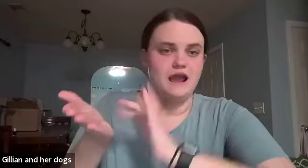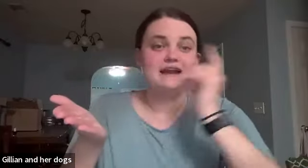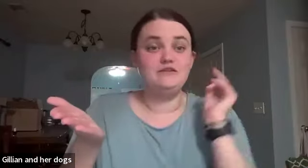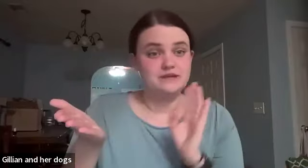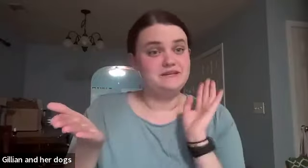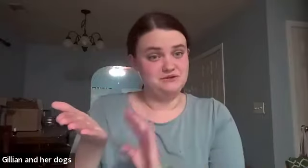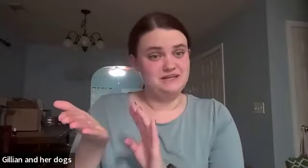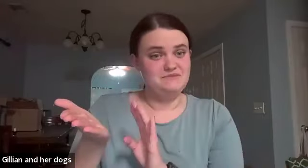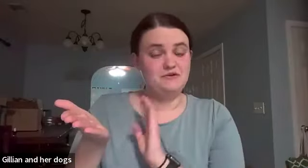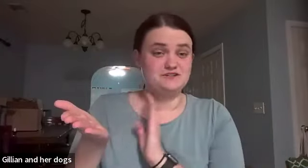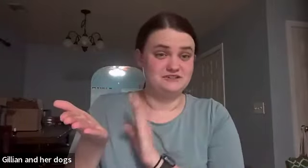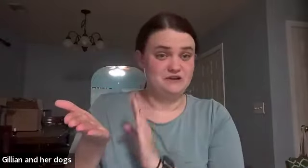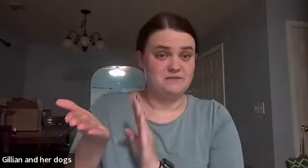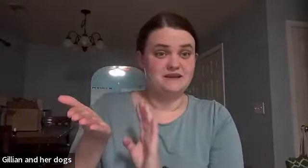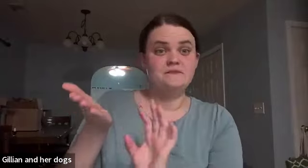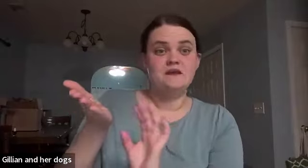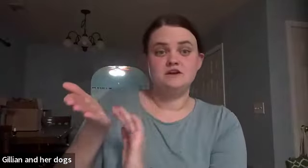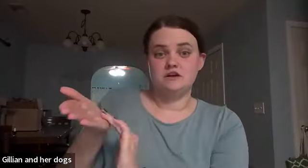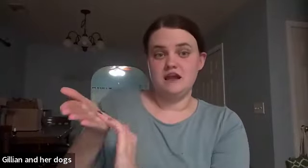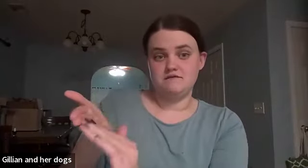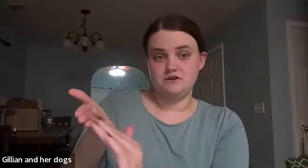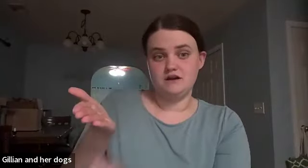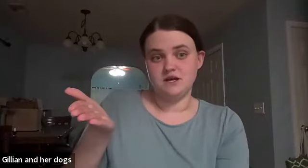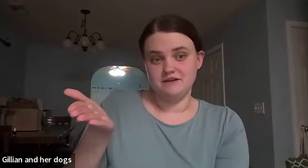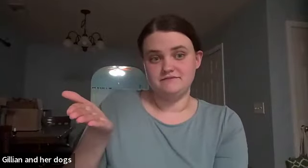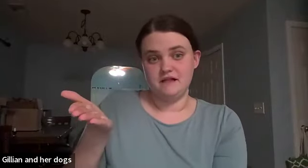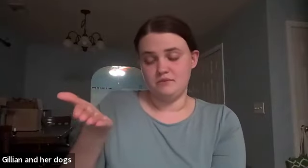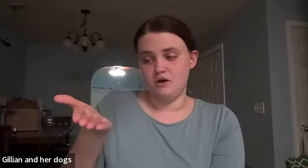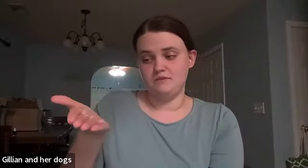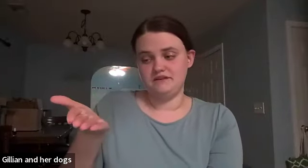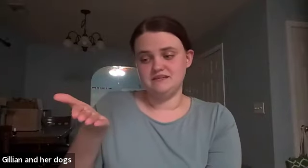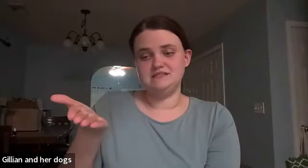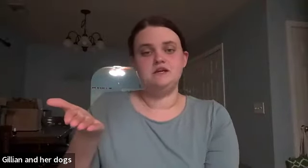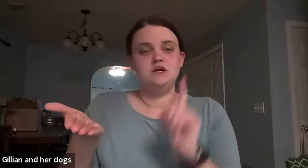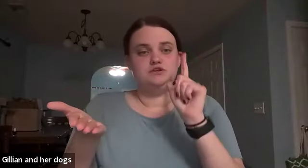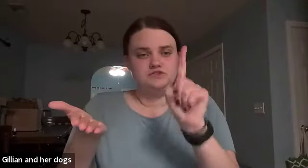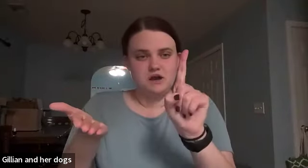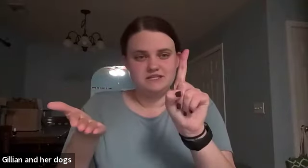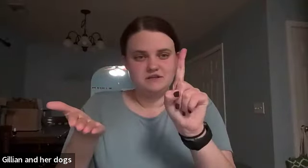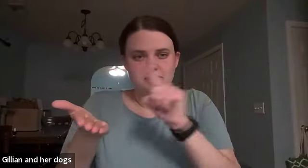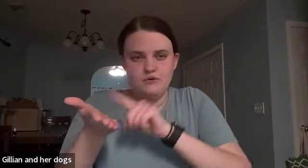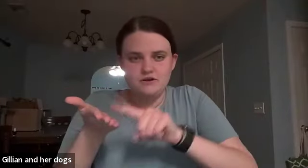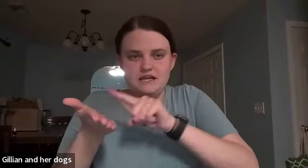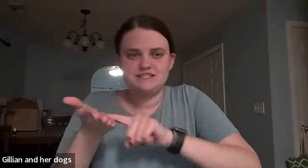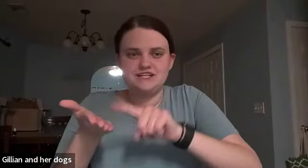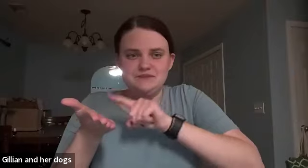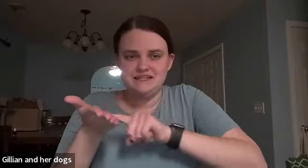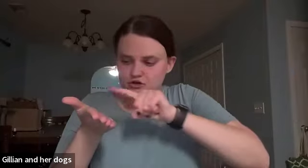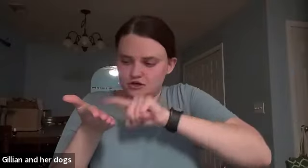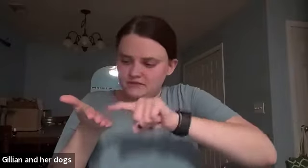sorry, I had to look at me doing it before I start describing it. You're going to have your non-dominant flat palm up like this. Your dominant's going to be a pointer and you're going to